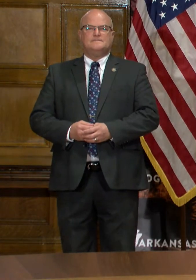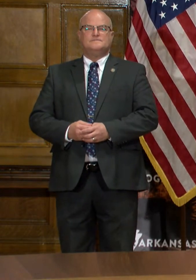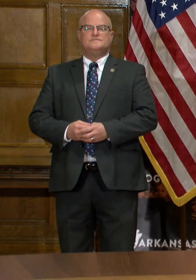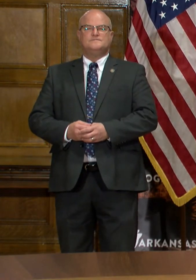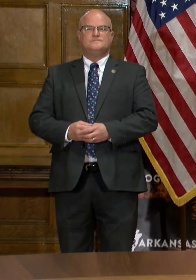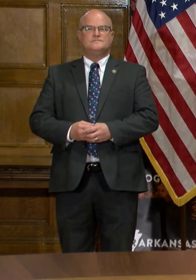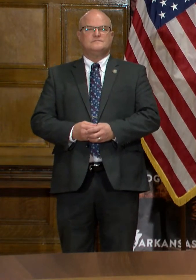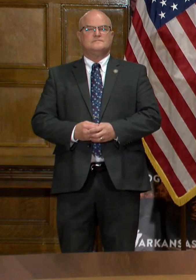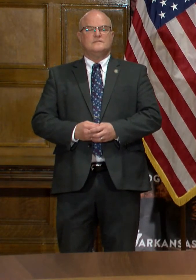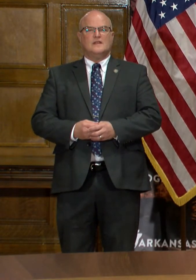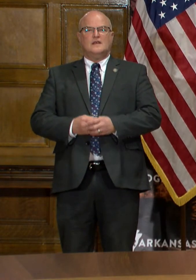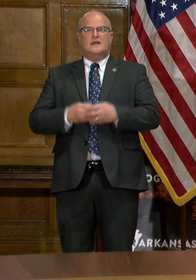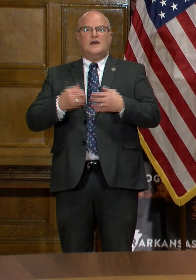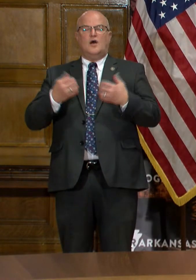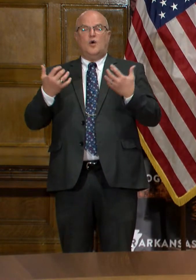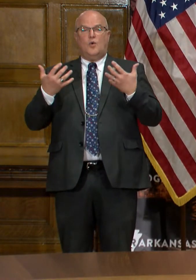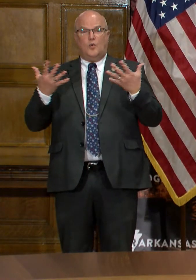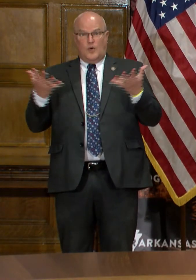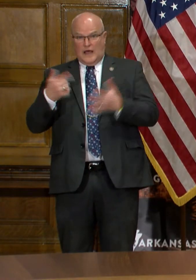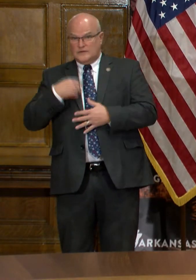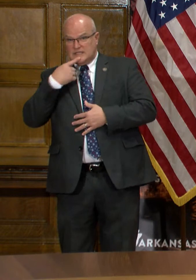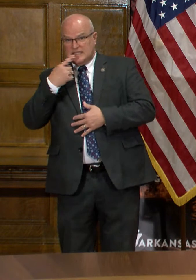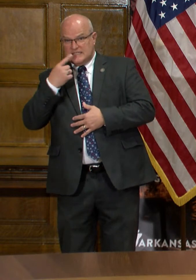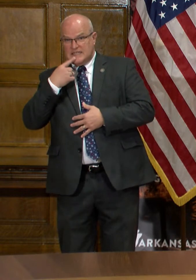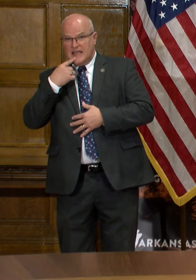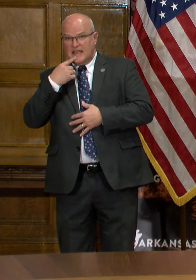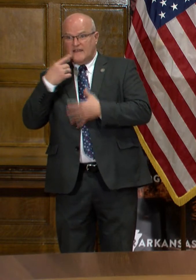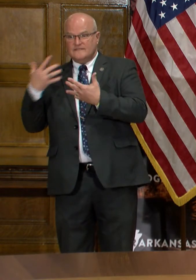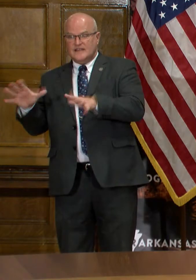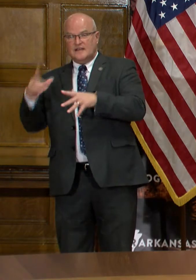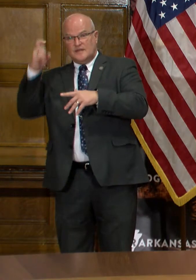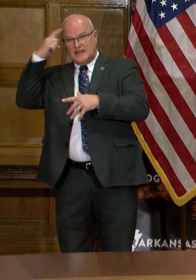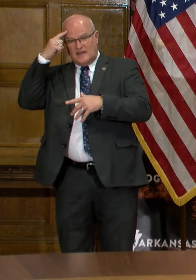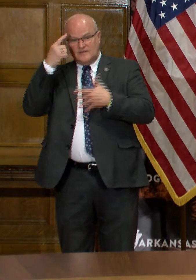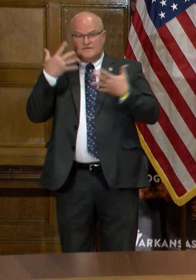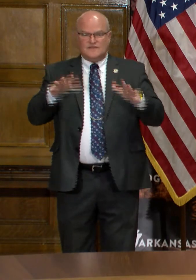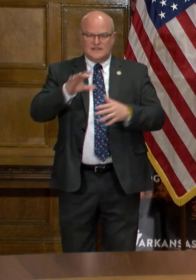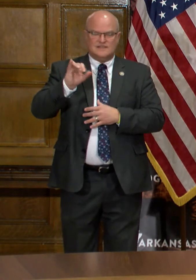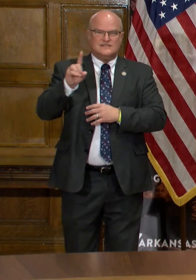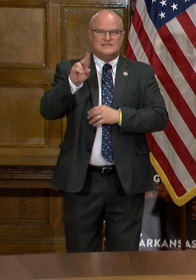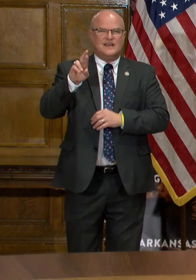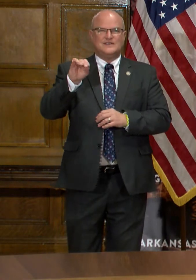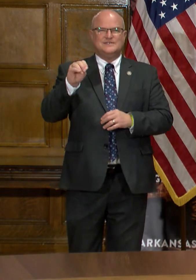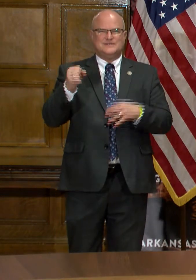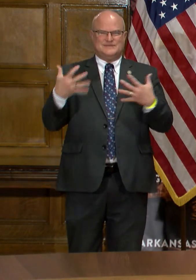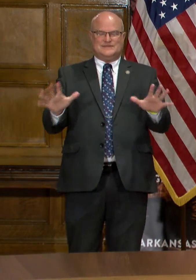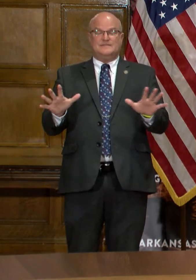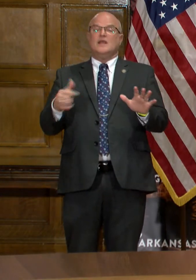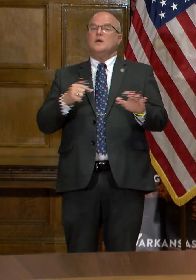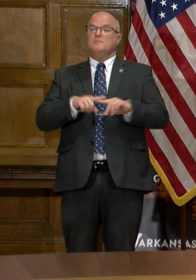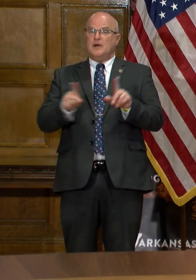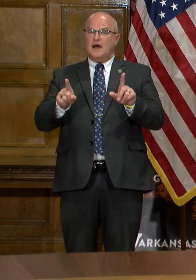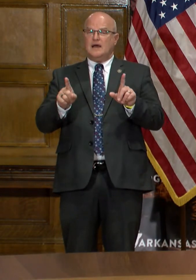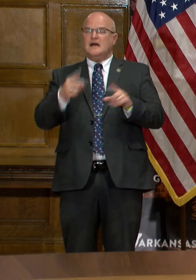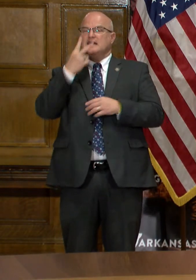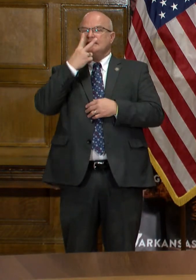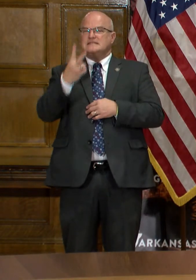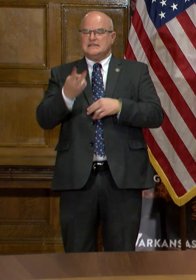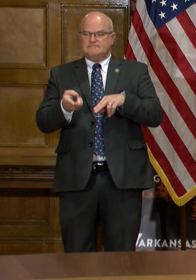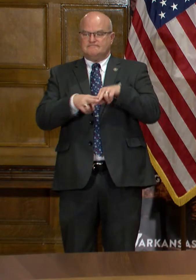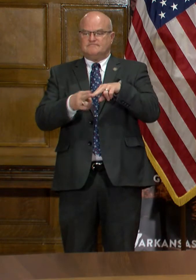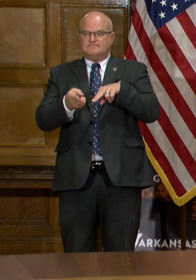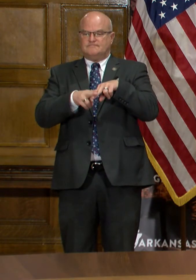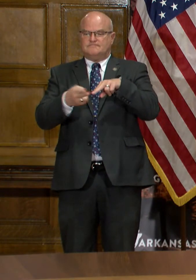So I think much of what I was going to say has been said by the Governor and by Dr. Jones. But let me just stress that we are seeing increased numbers of